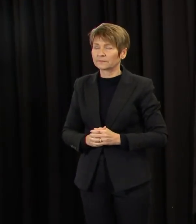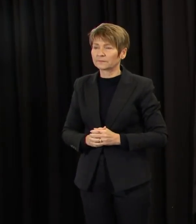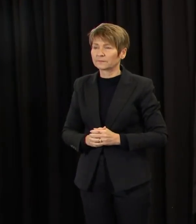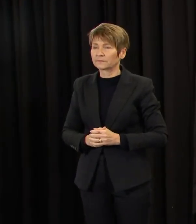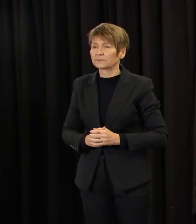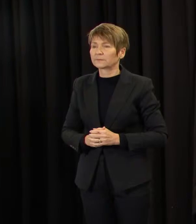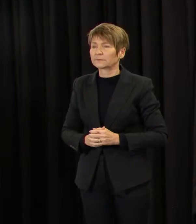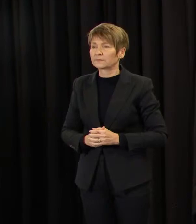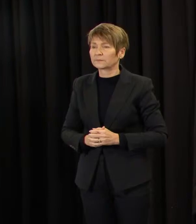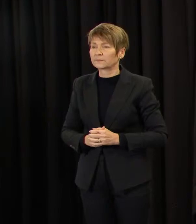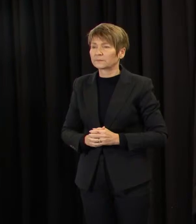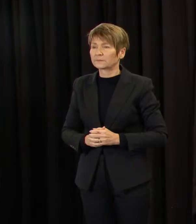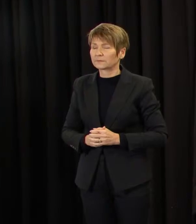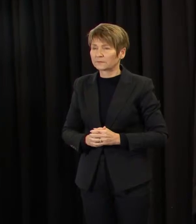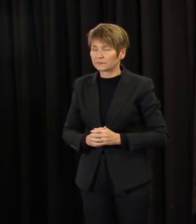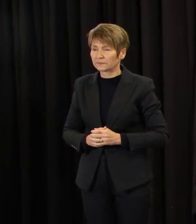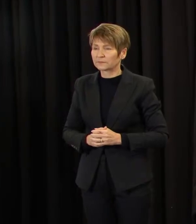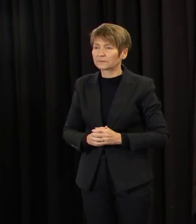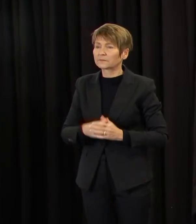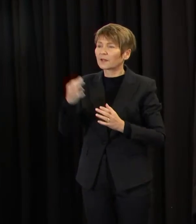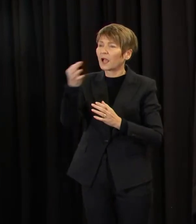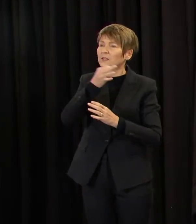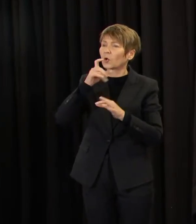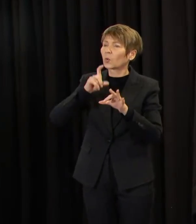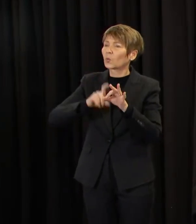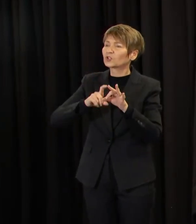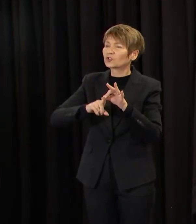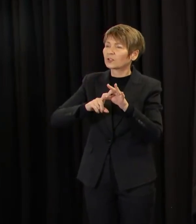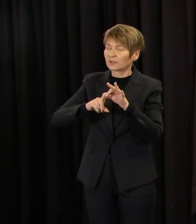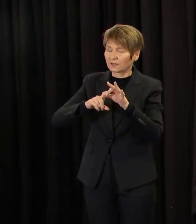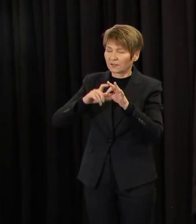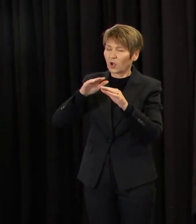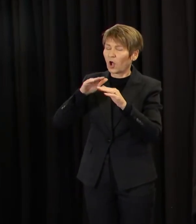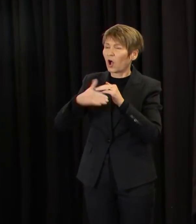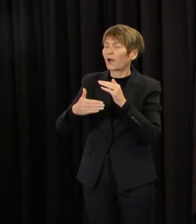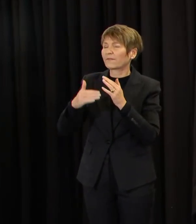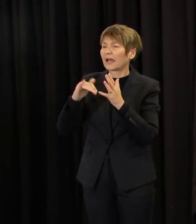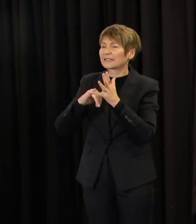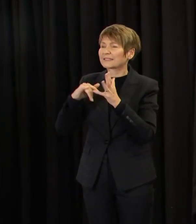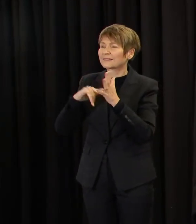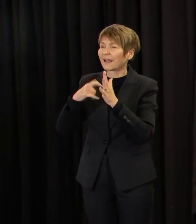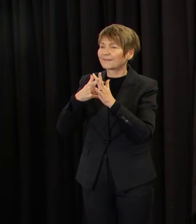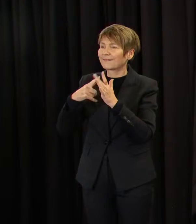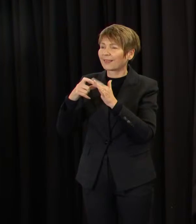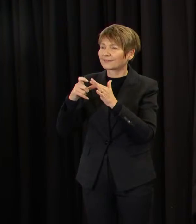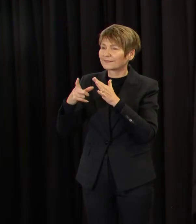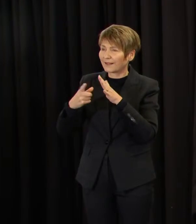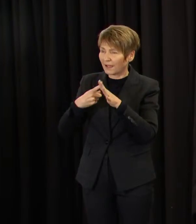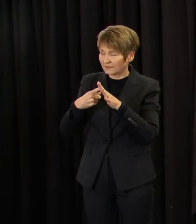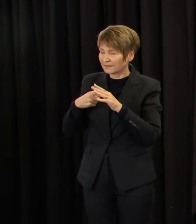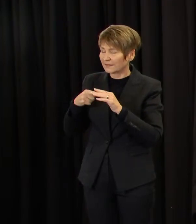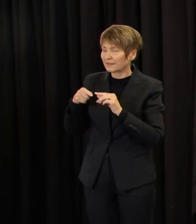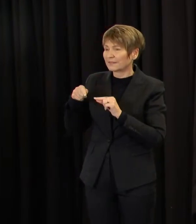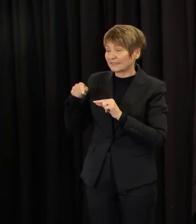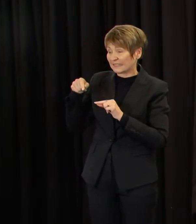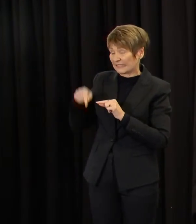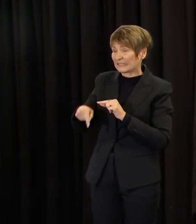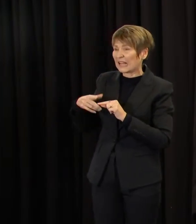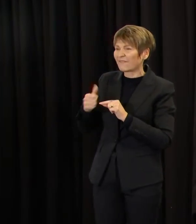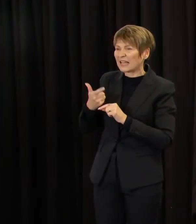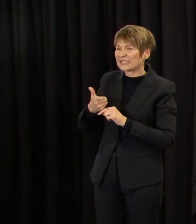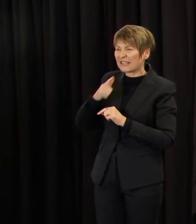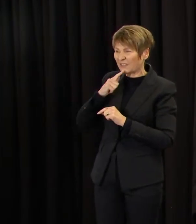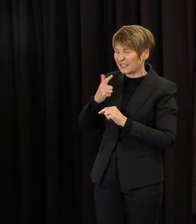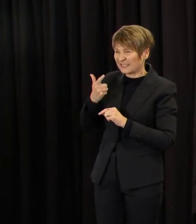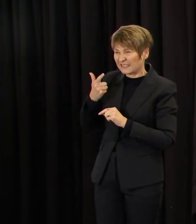consider extending that? The St Kilda Peanut Farm, as it's called, has been really popular. 700 or so vaccinations a day at that location. We are